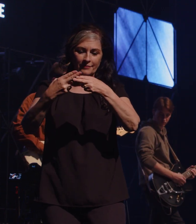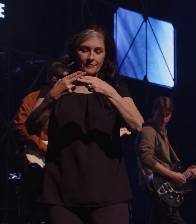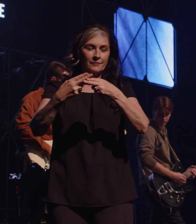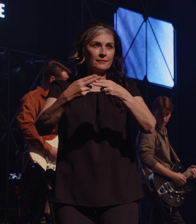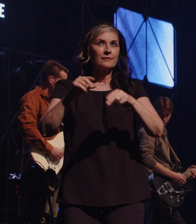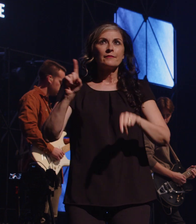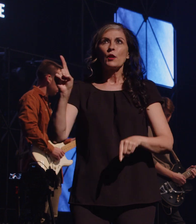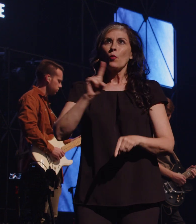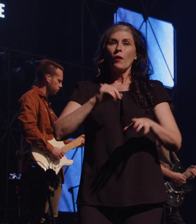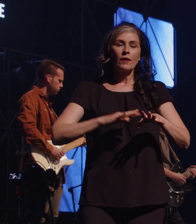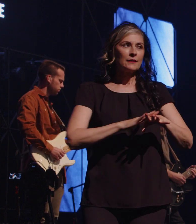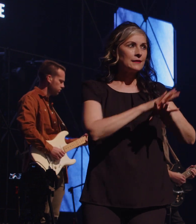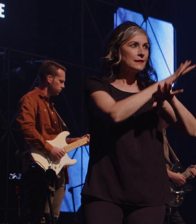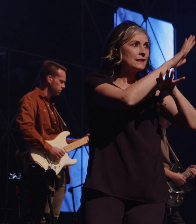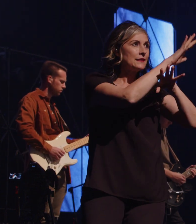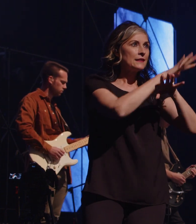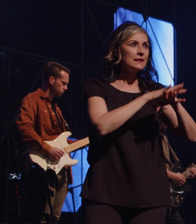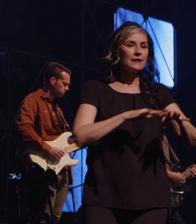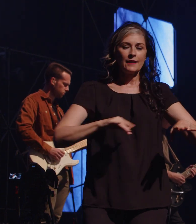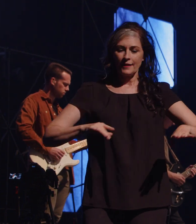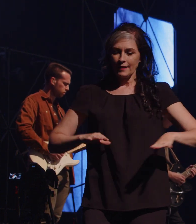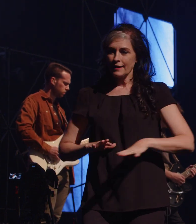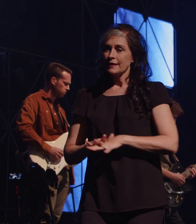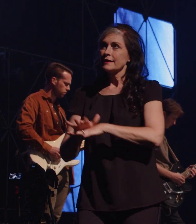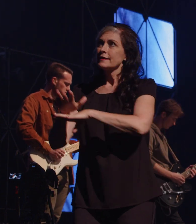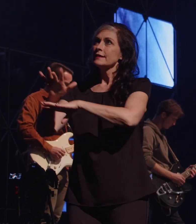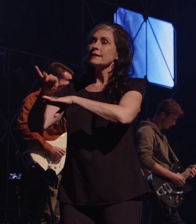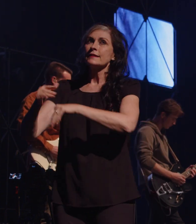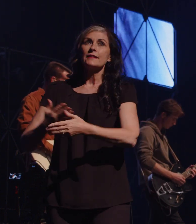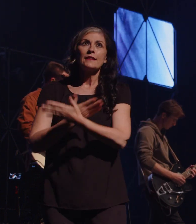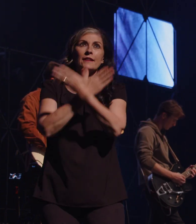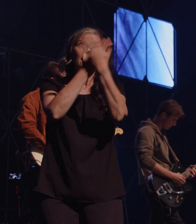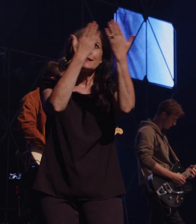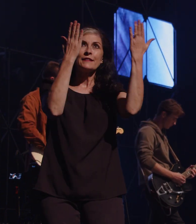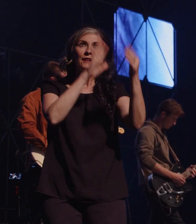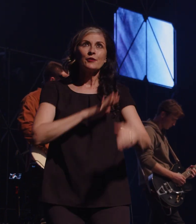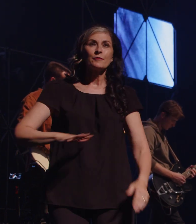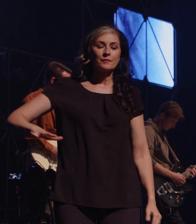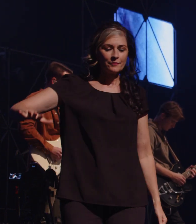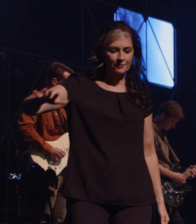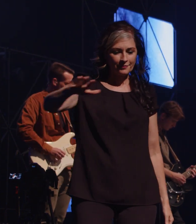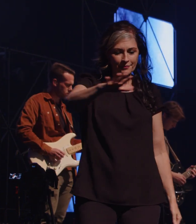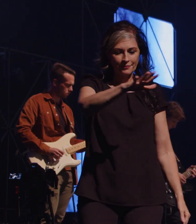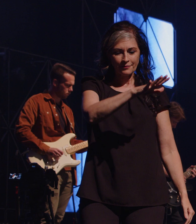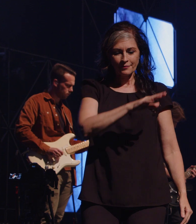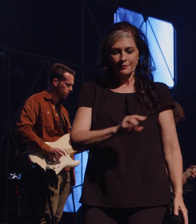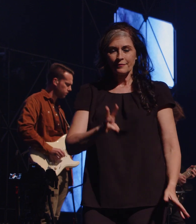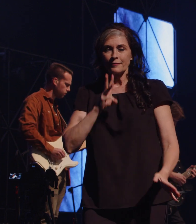From rain.